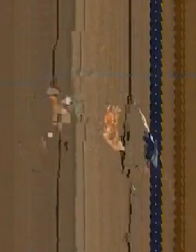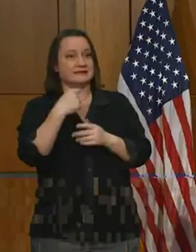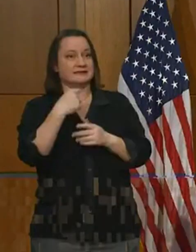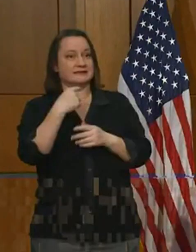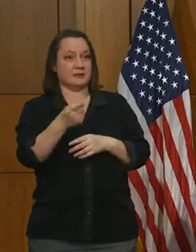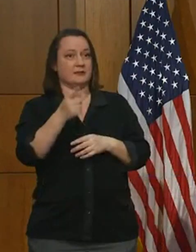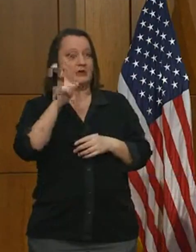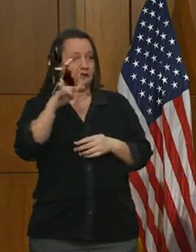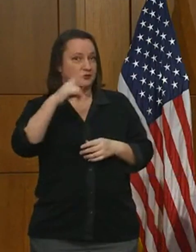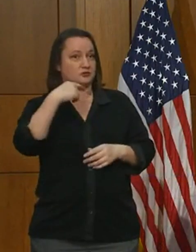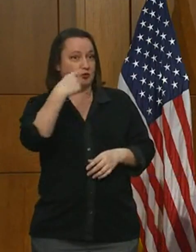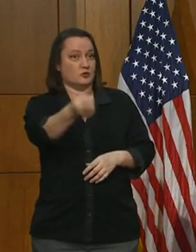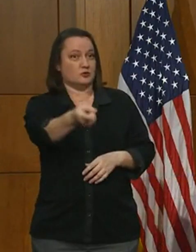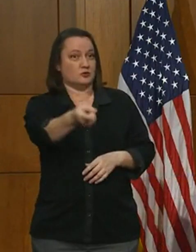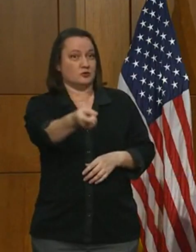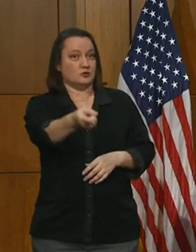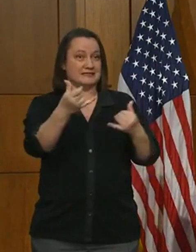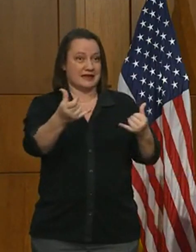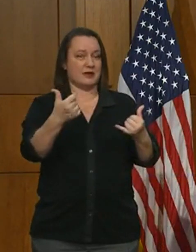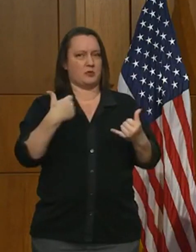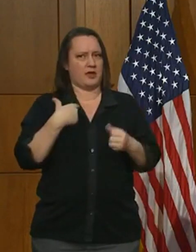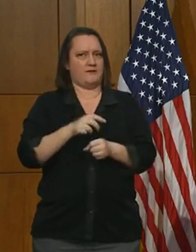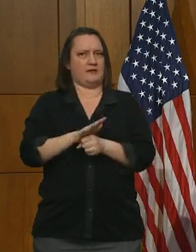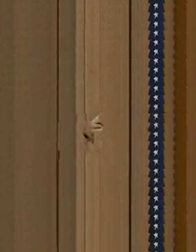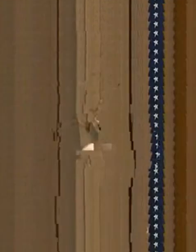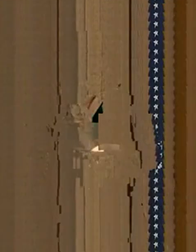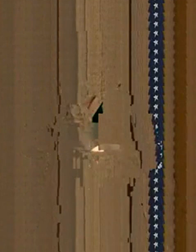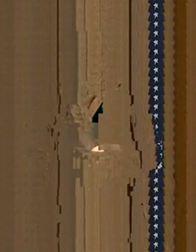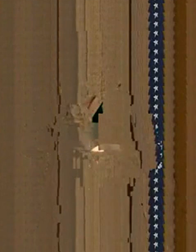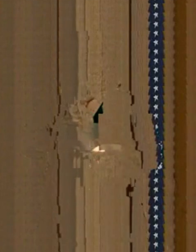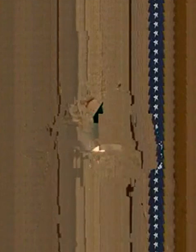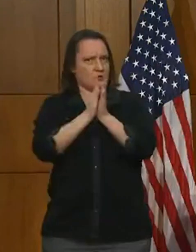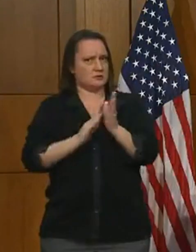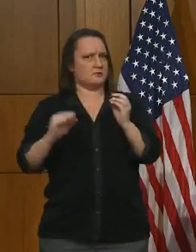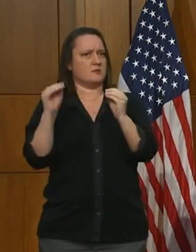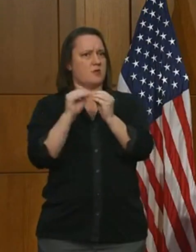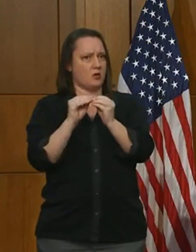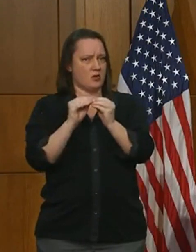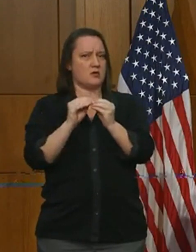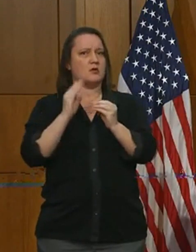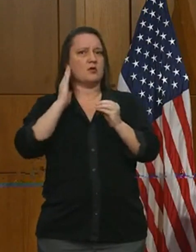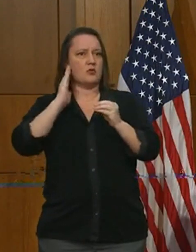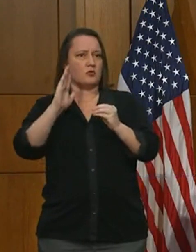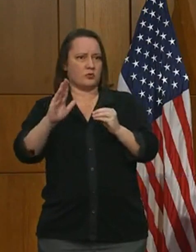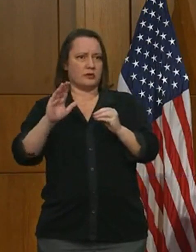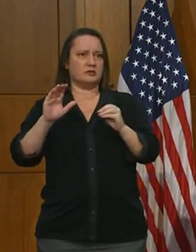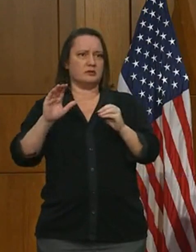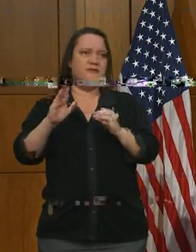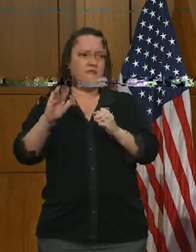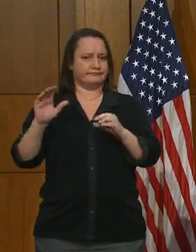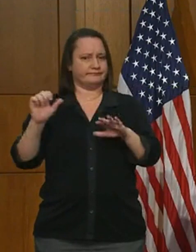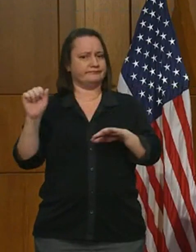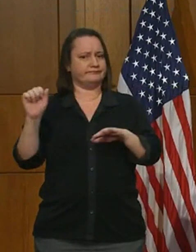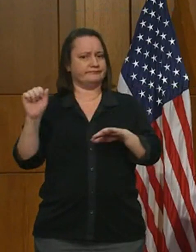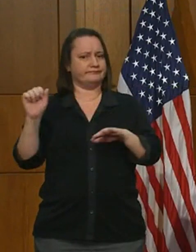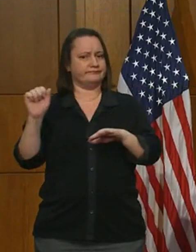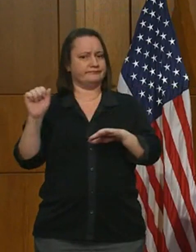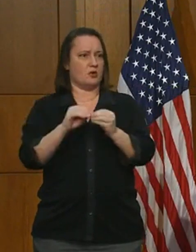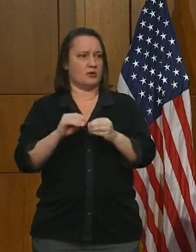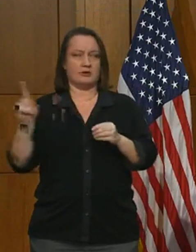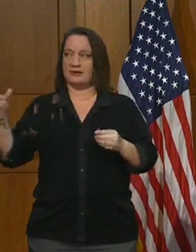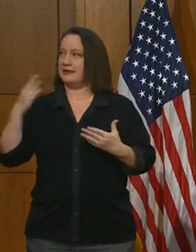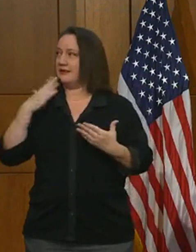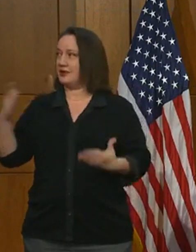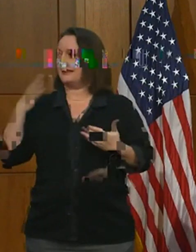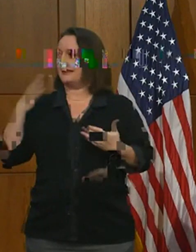heard from the governor today and that we have PPE, and please request it, and we'll do our best to get their supply to them.